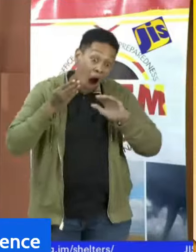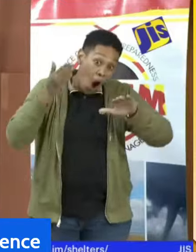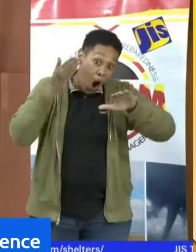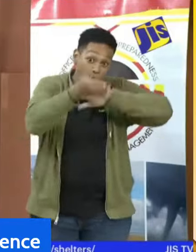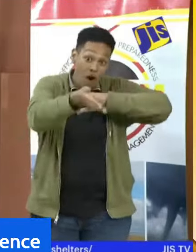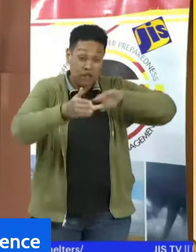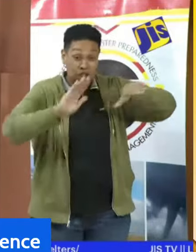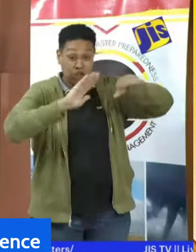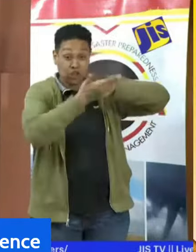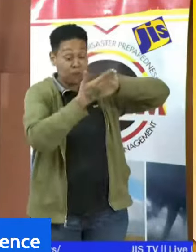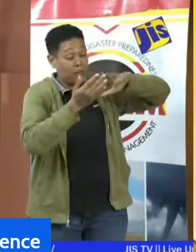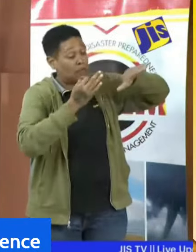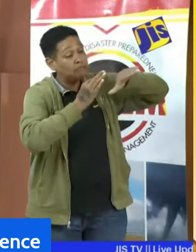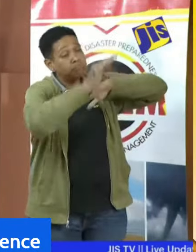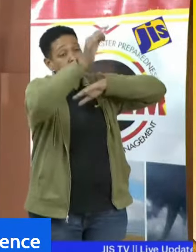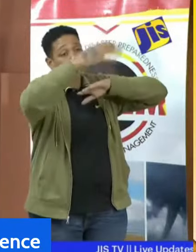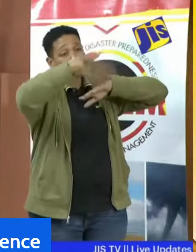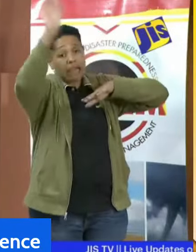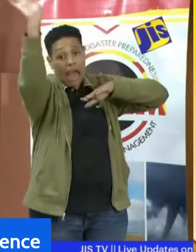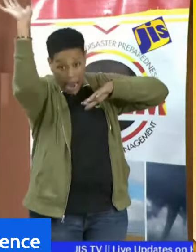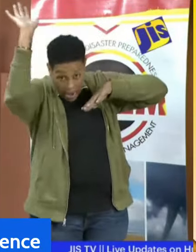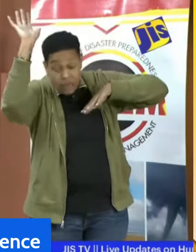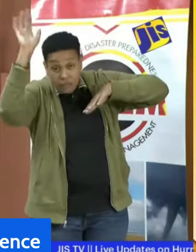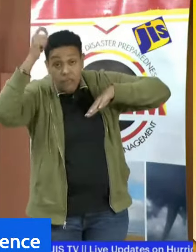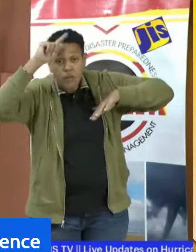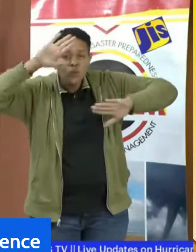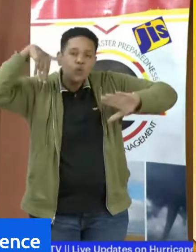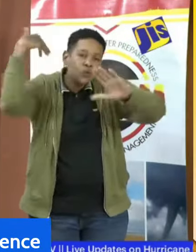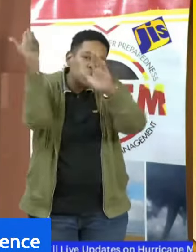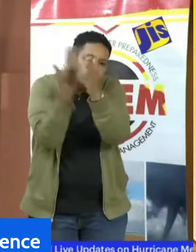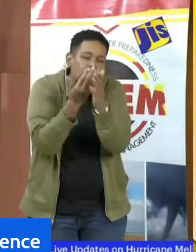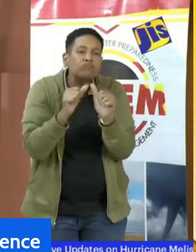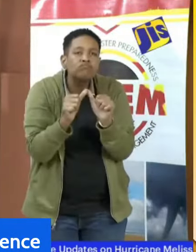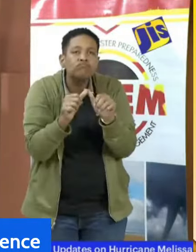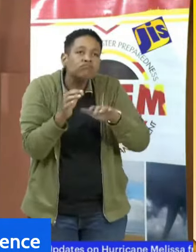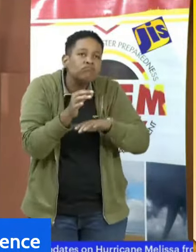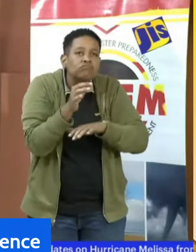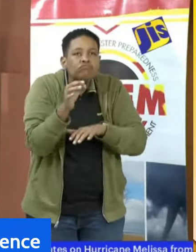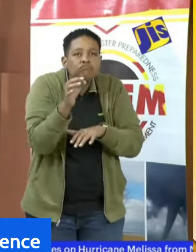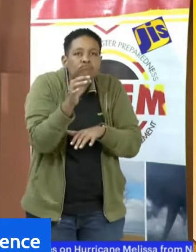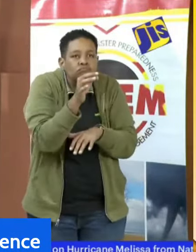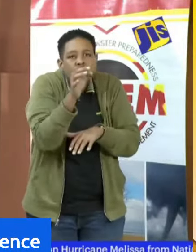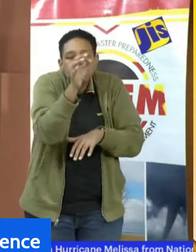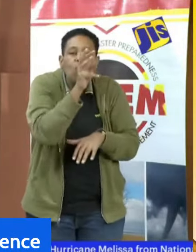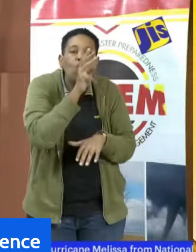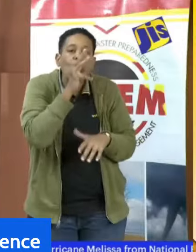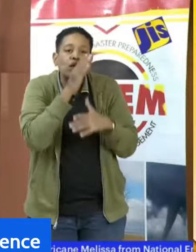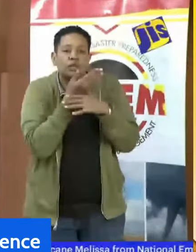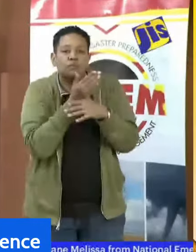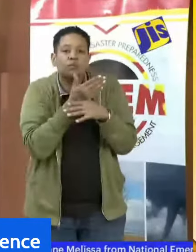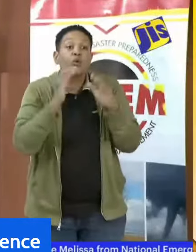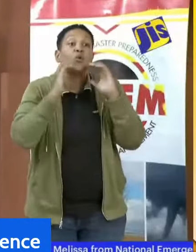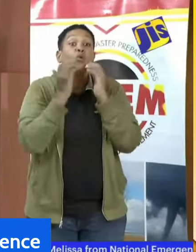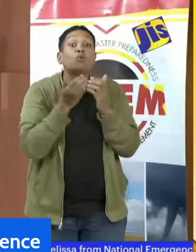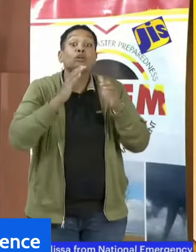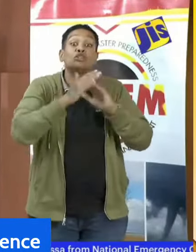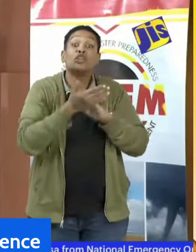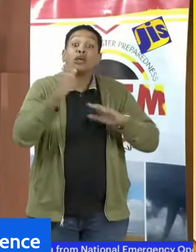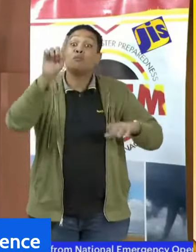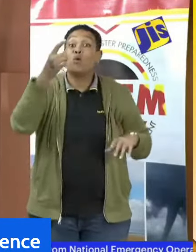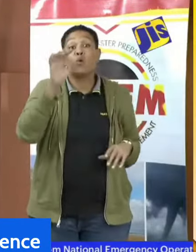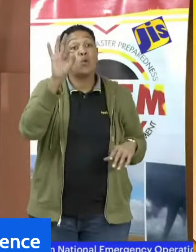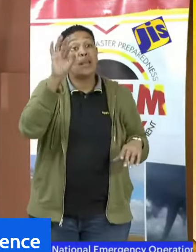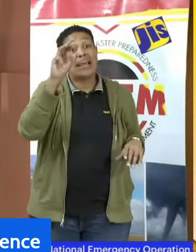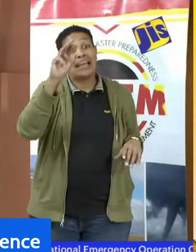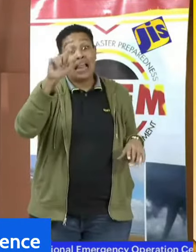over our northern coastline, it is expected to continue over the waters between Cuba and Jamaica. You know, there's only 90